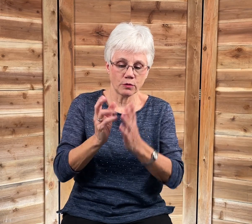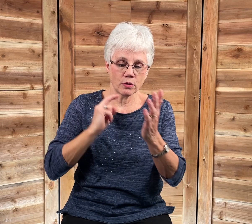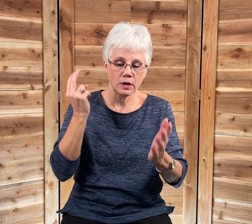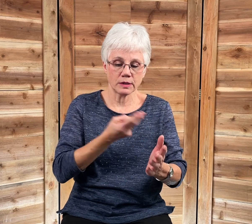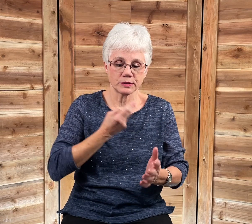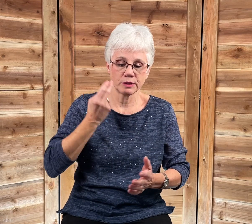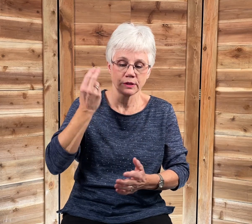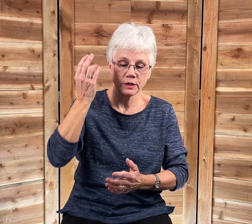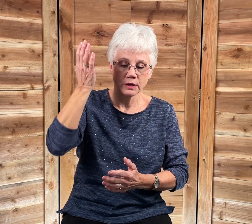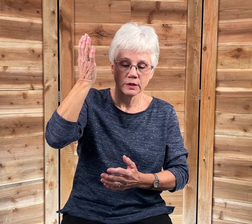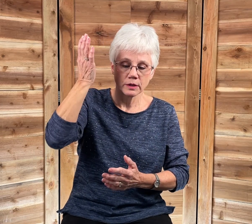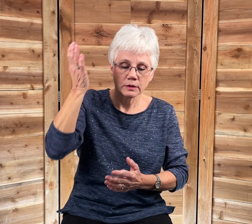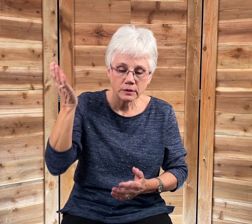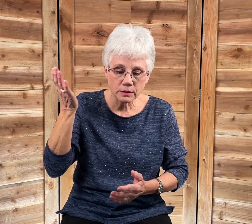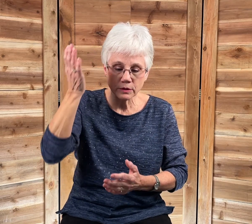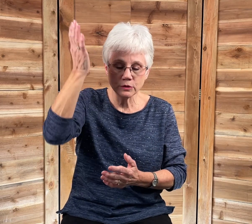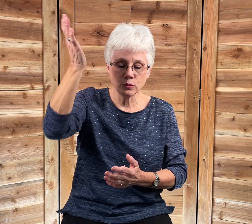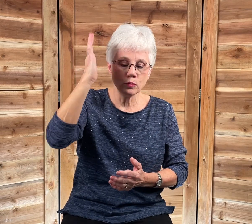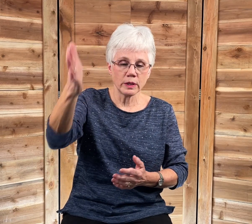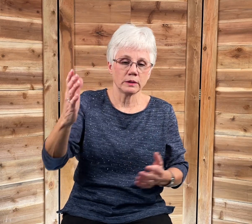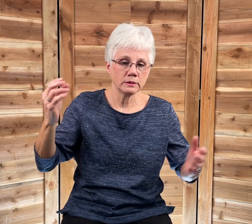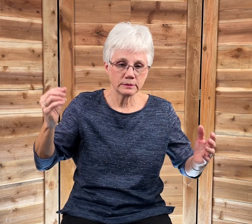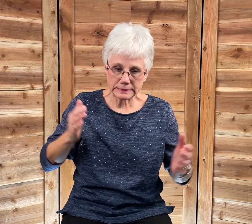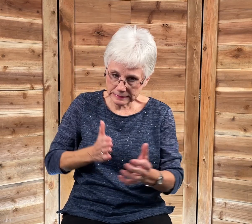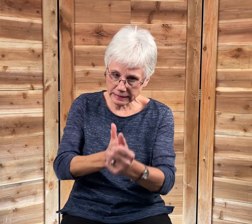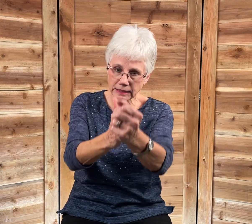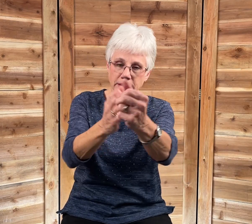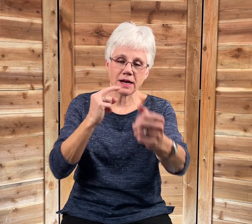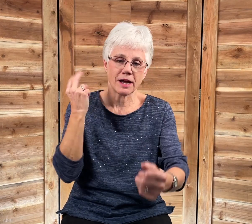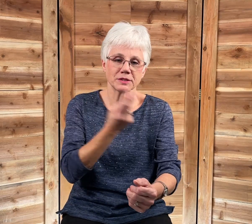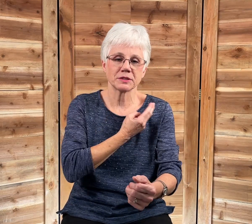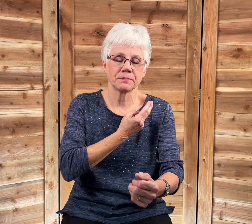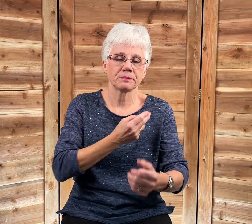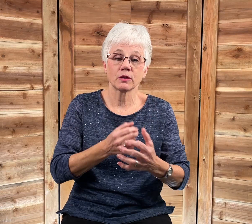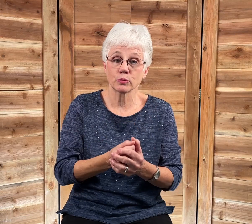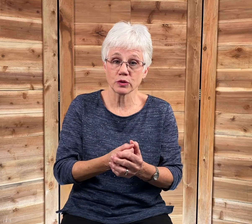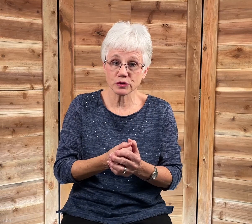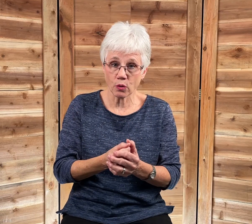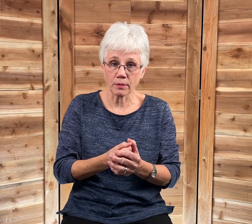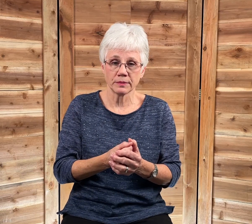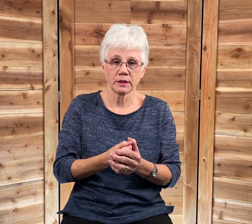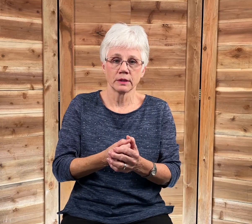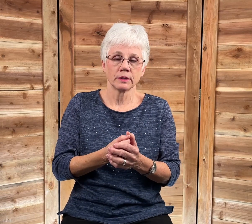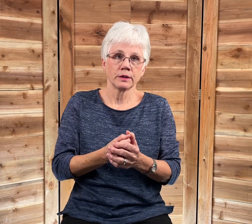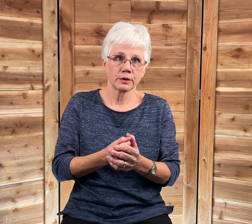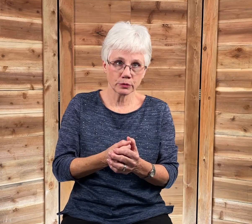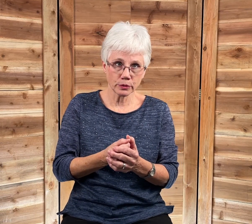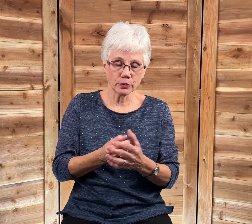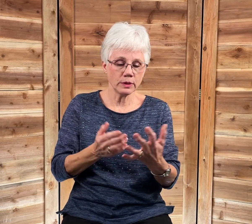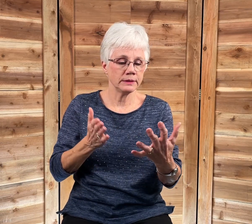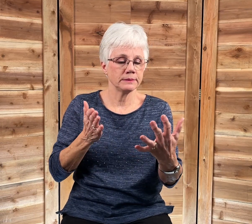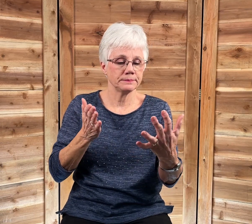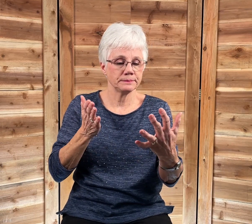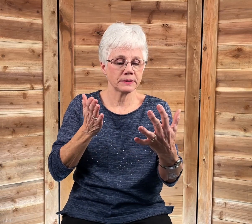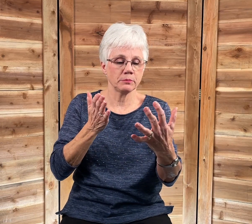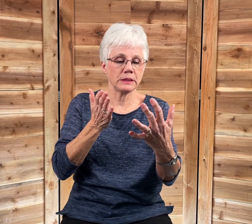Fire before us. You will lead us through the storm.